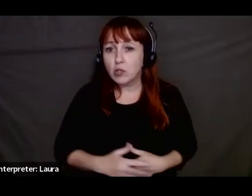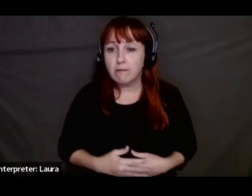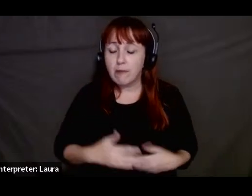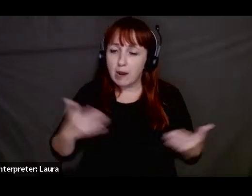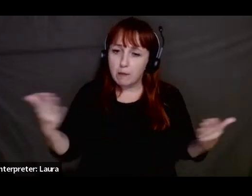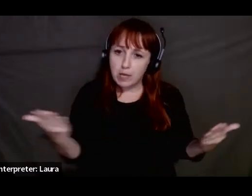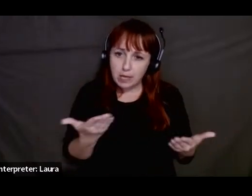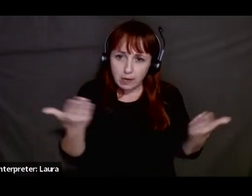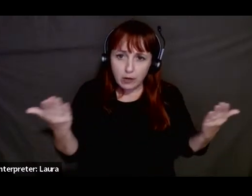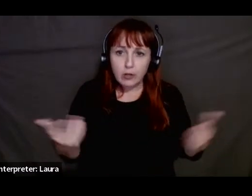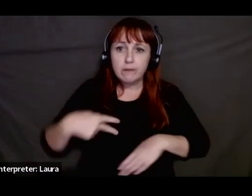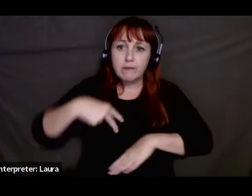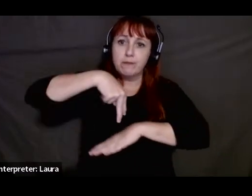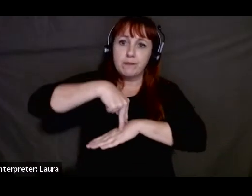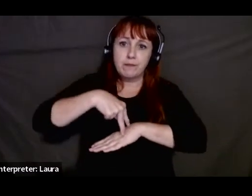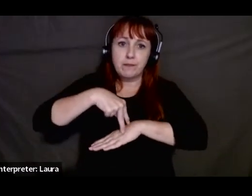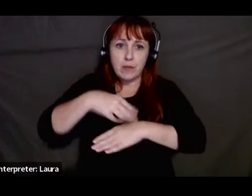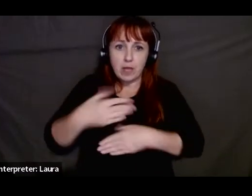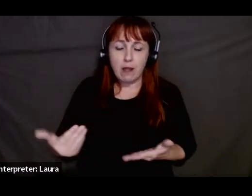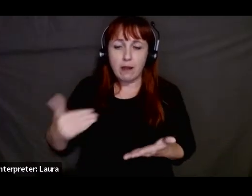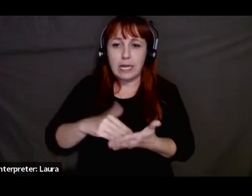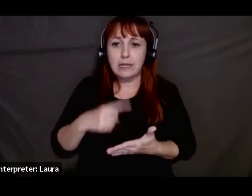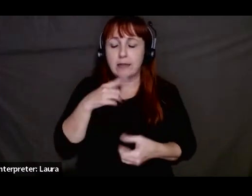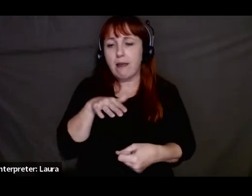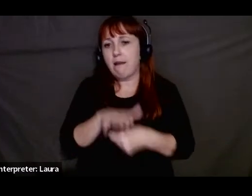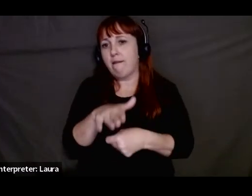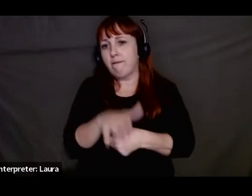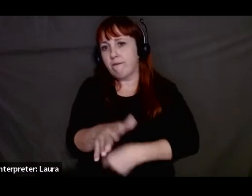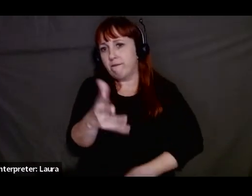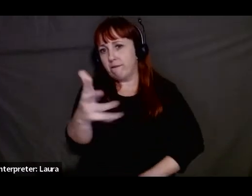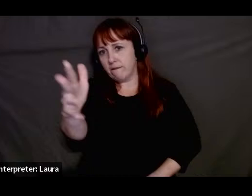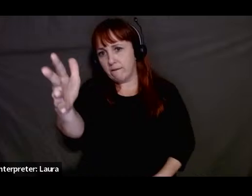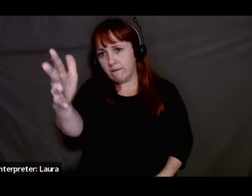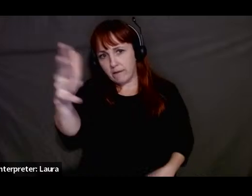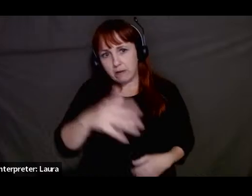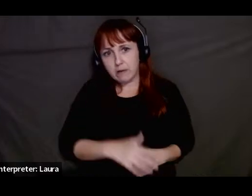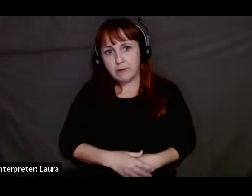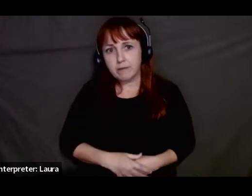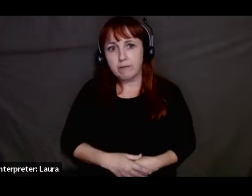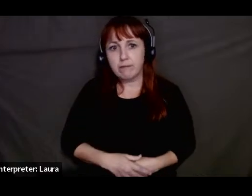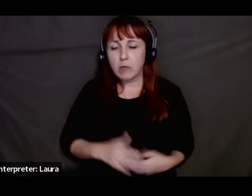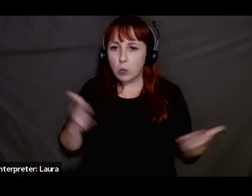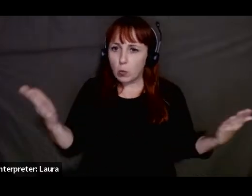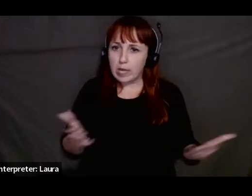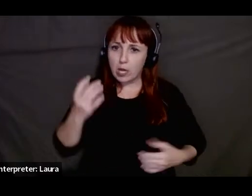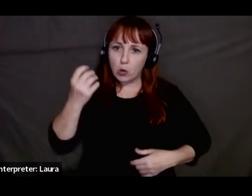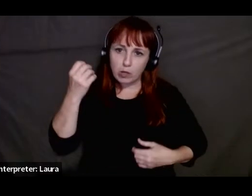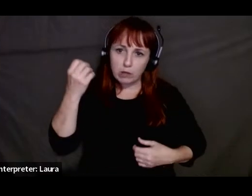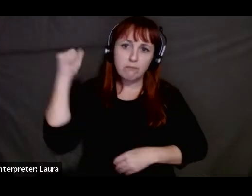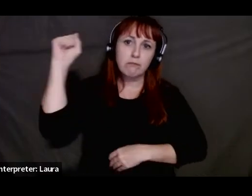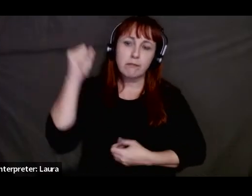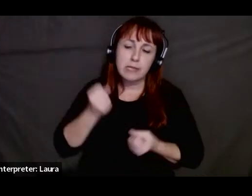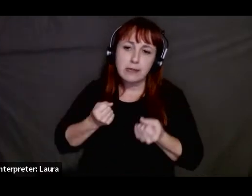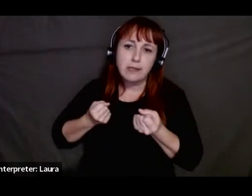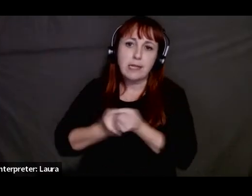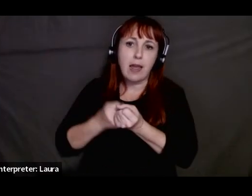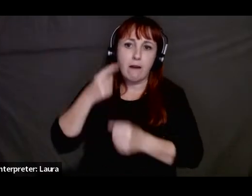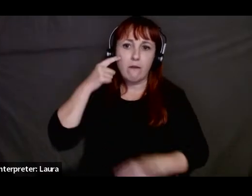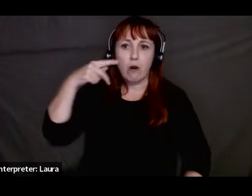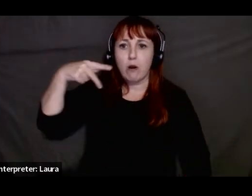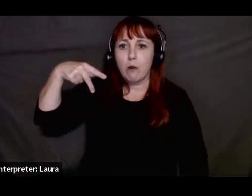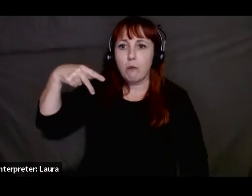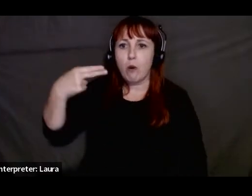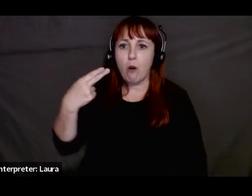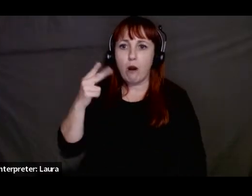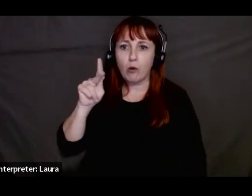again. Enough is enough. We're going to stand for Pōhakuloa and all this, and all